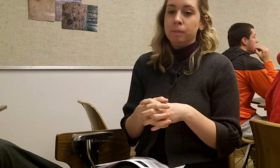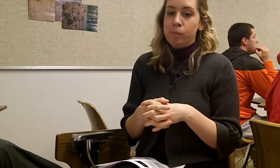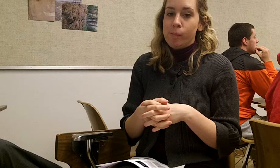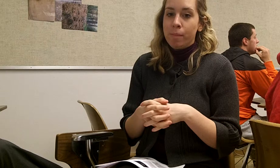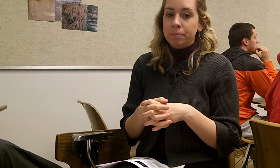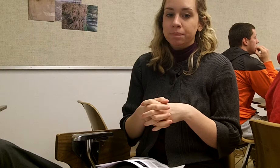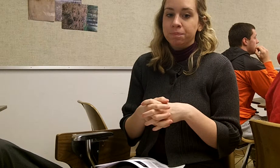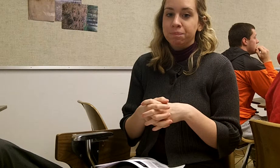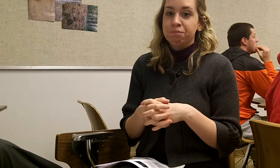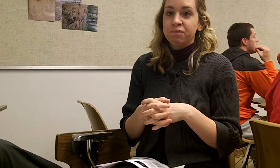All right.